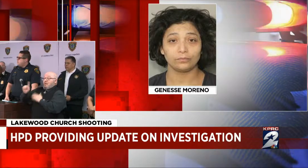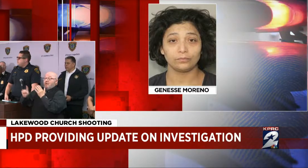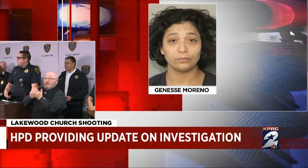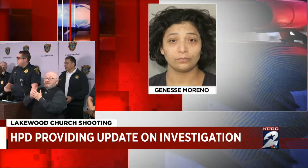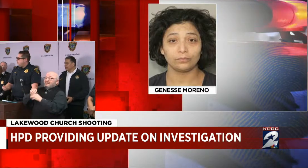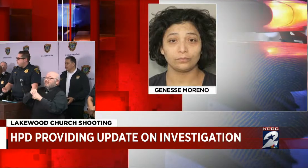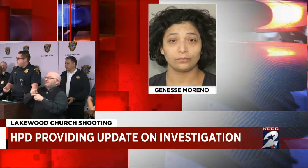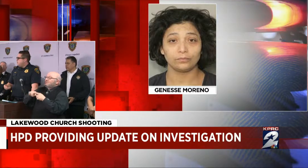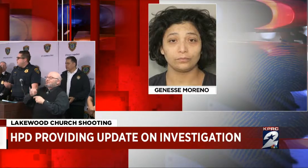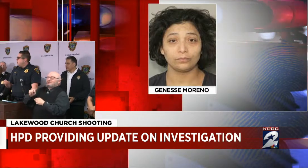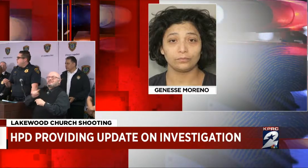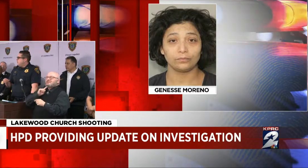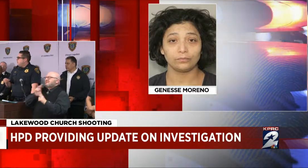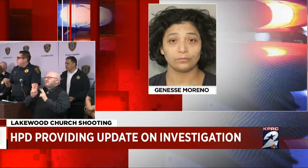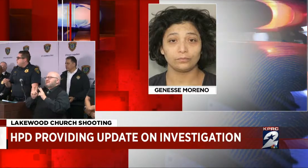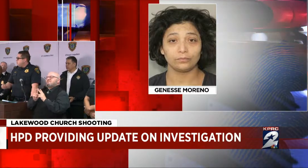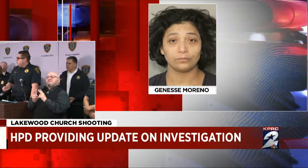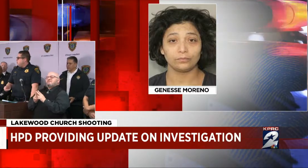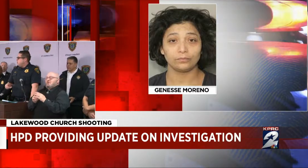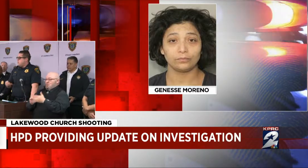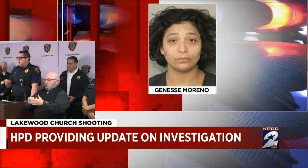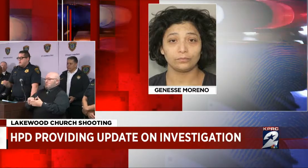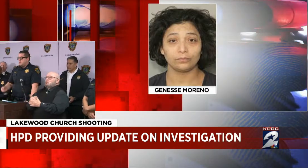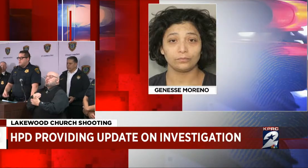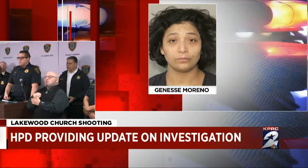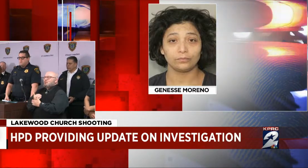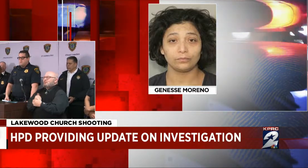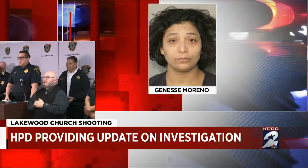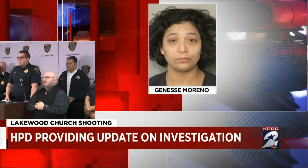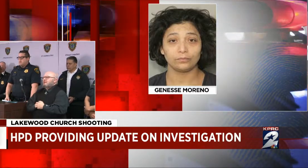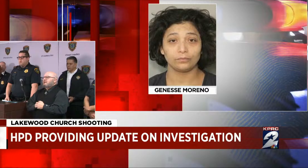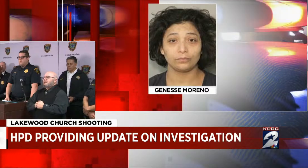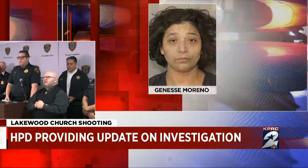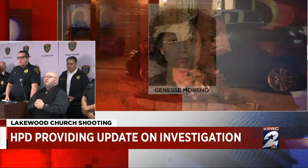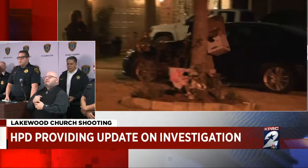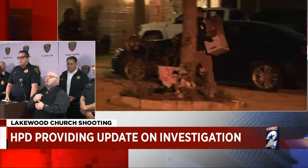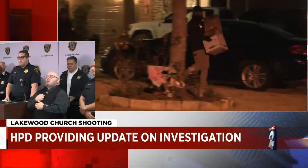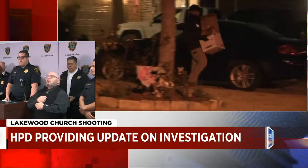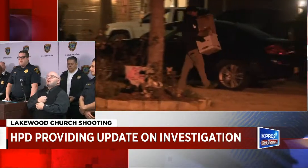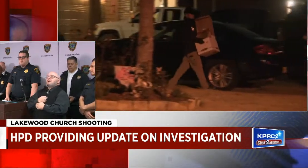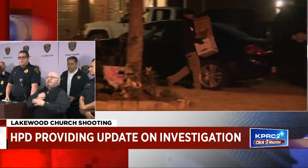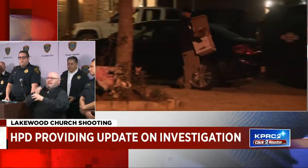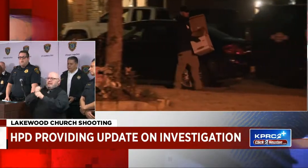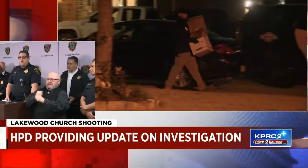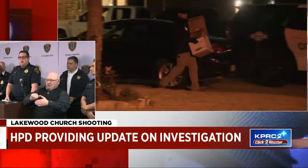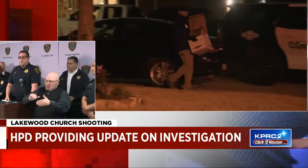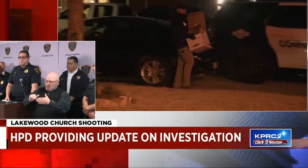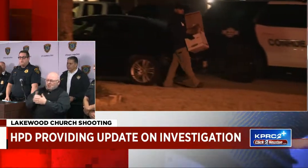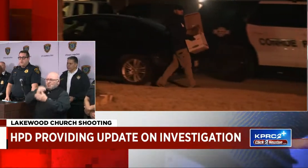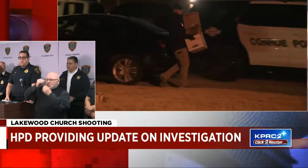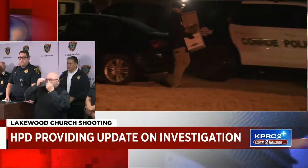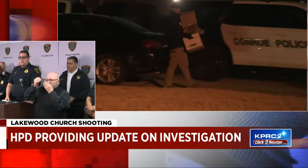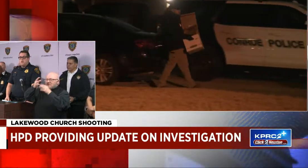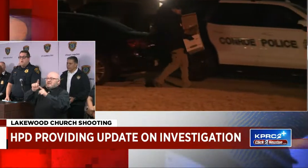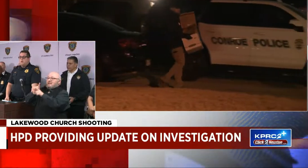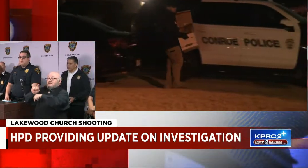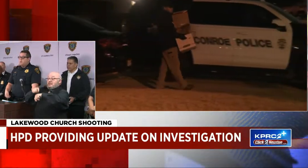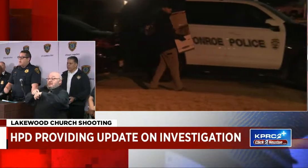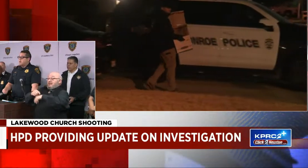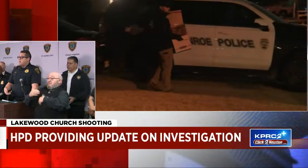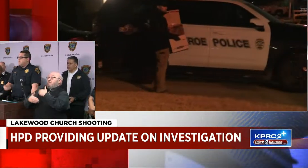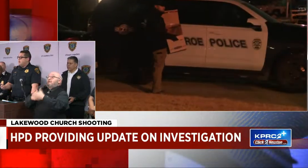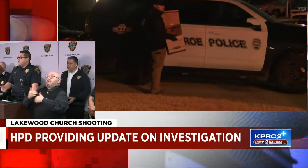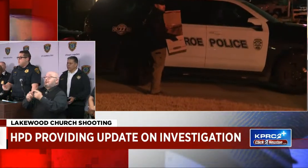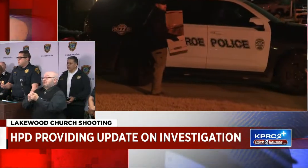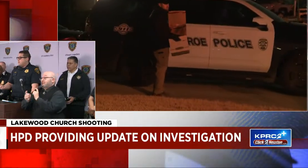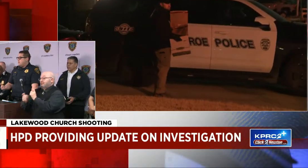it. It is very new. We are getting new information as the hours change, and so we